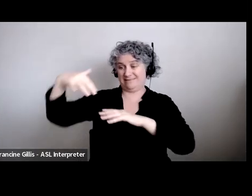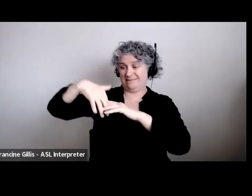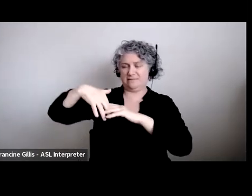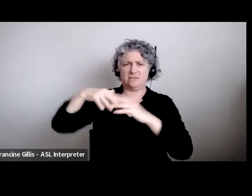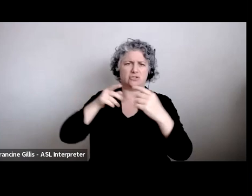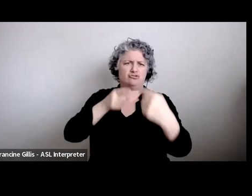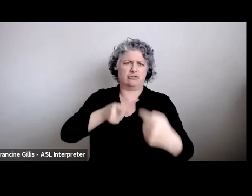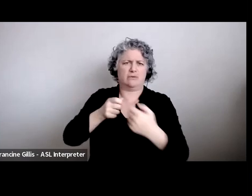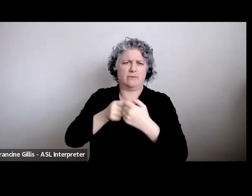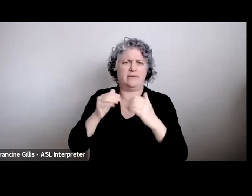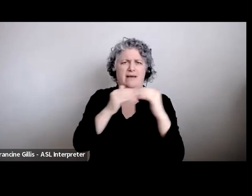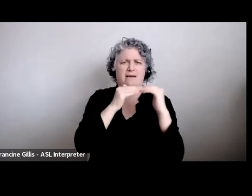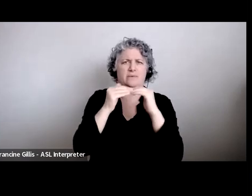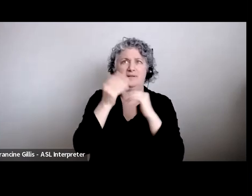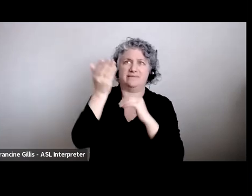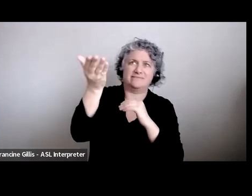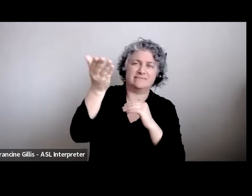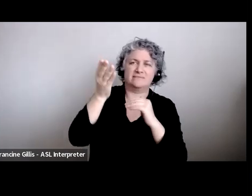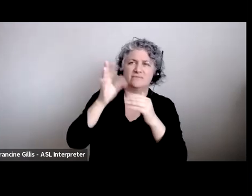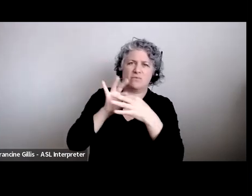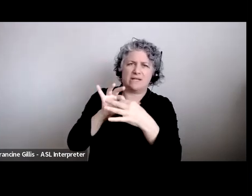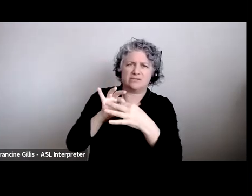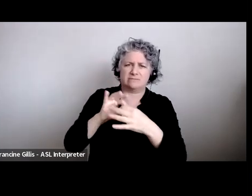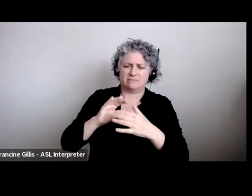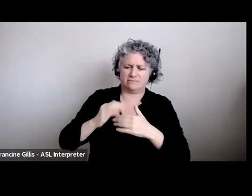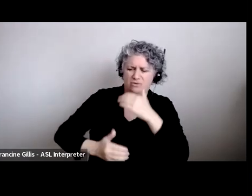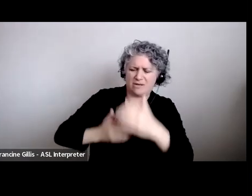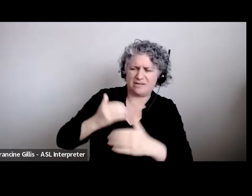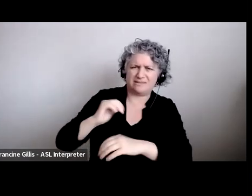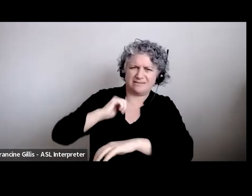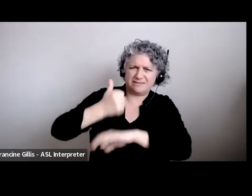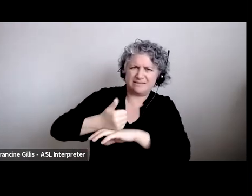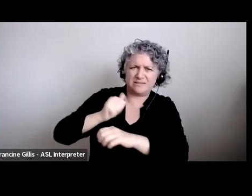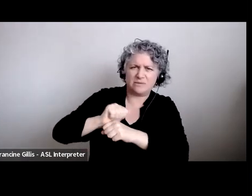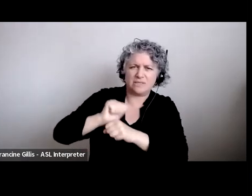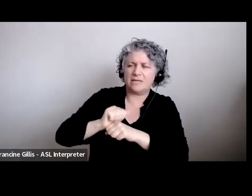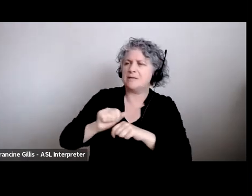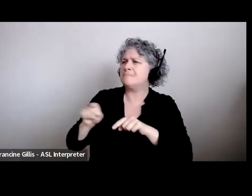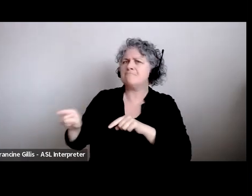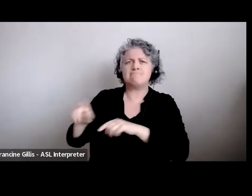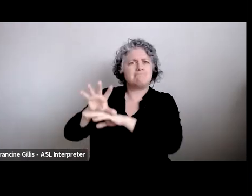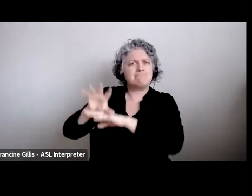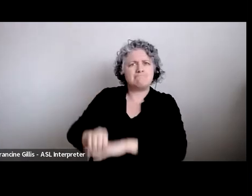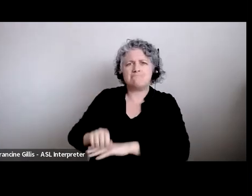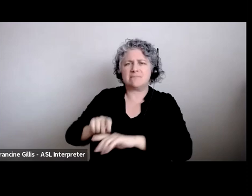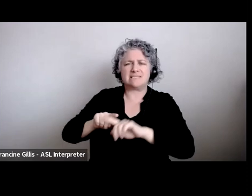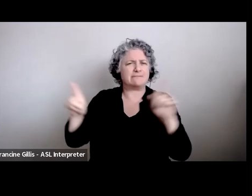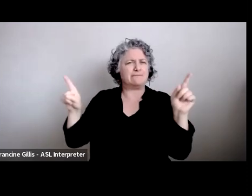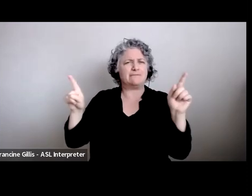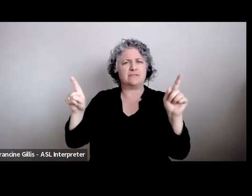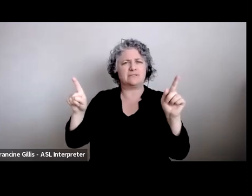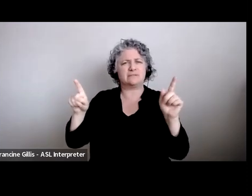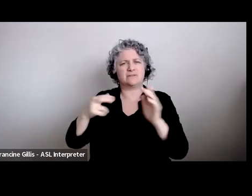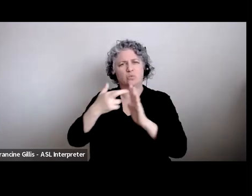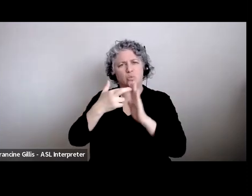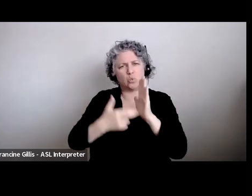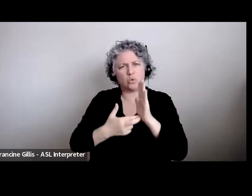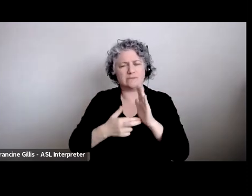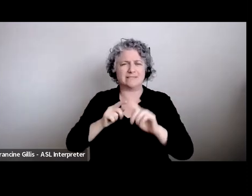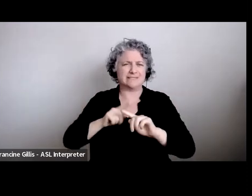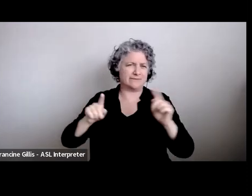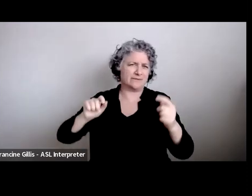creating work, the relationships that were being established were not necessarily the same terms that equity would force us